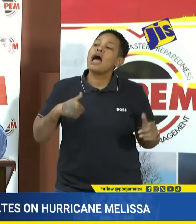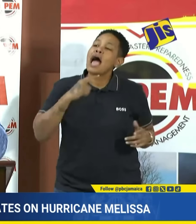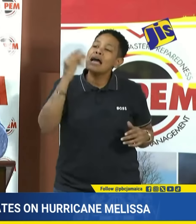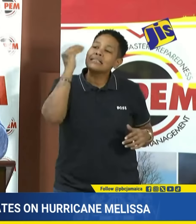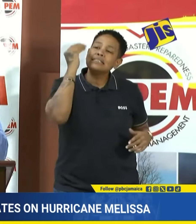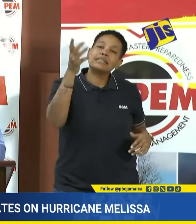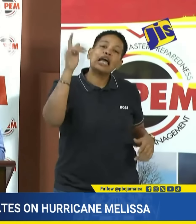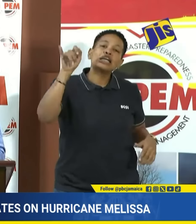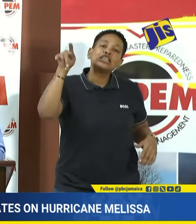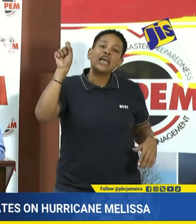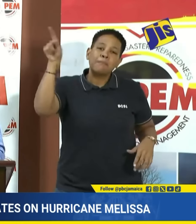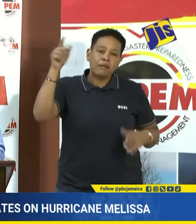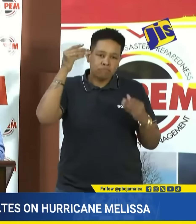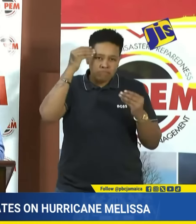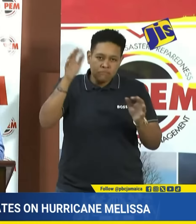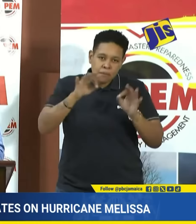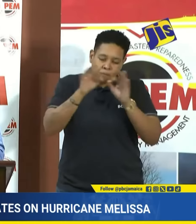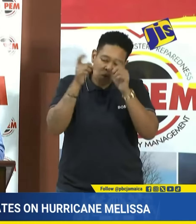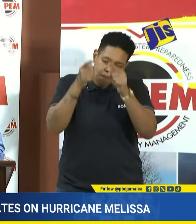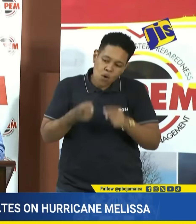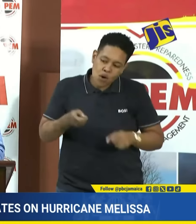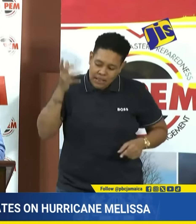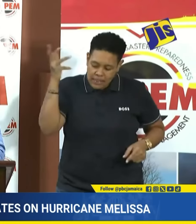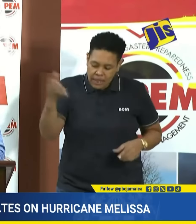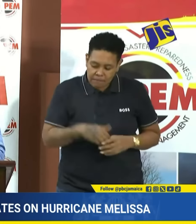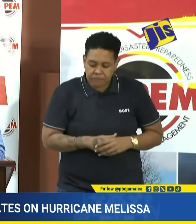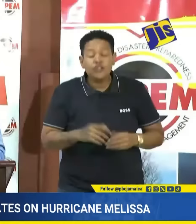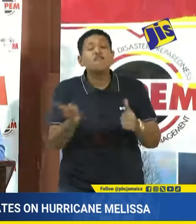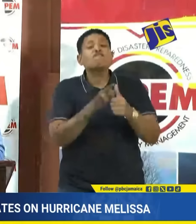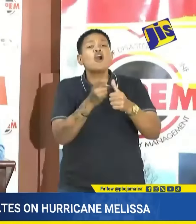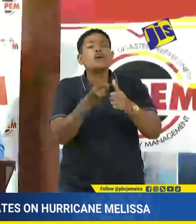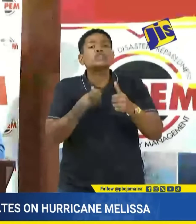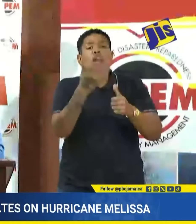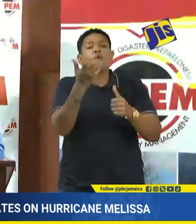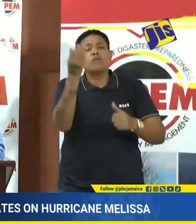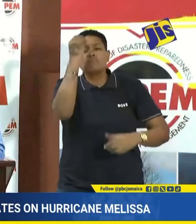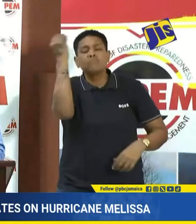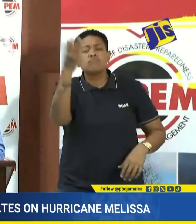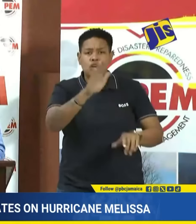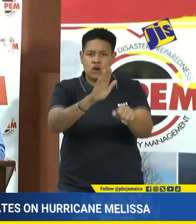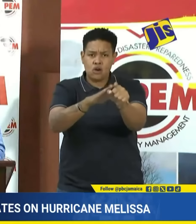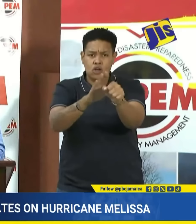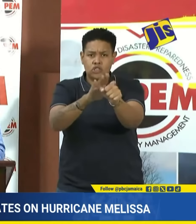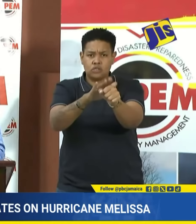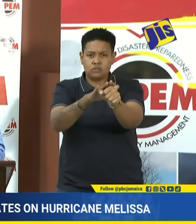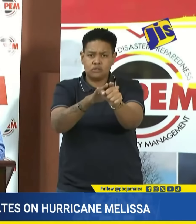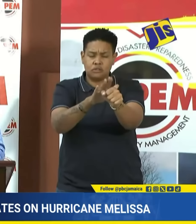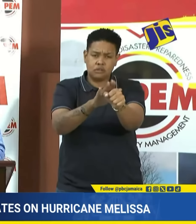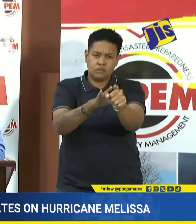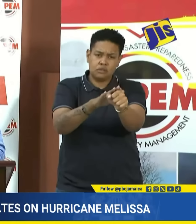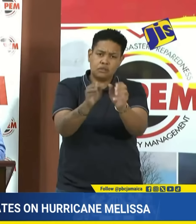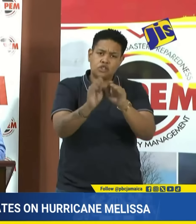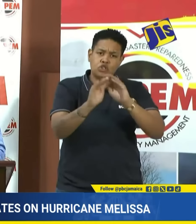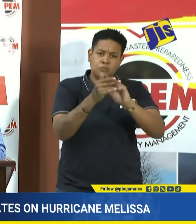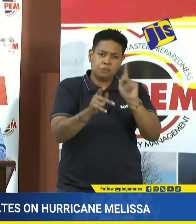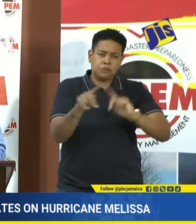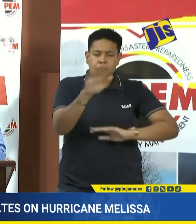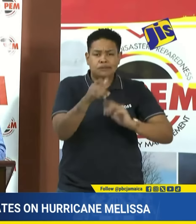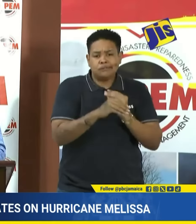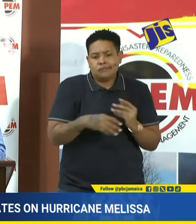said of the important points there. First of all, I want to caution